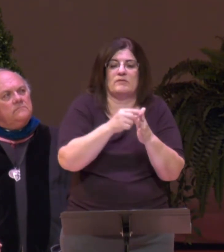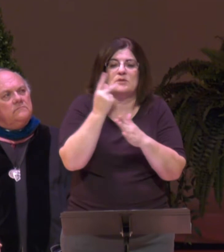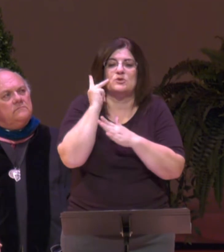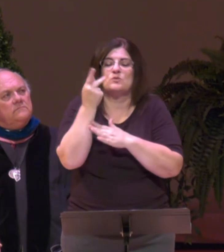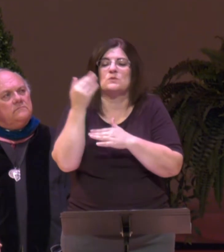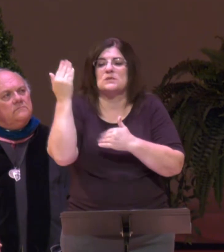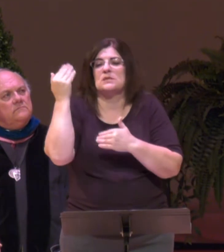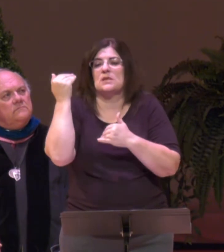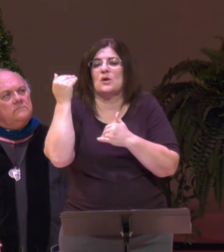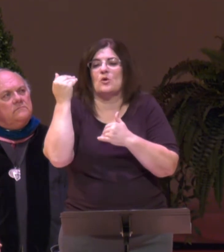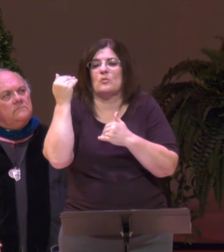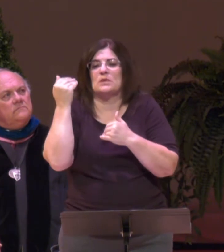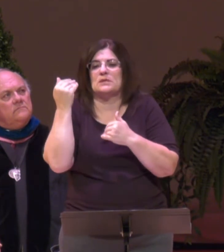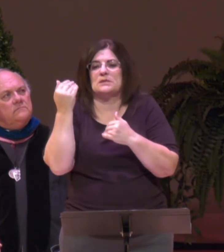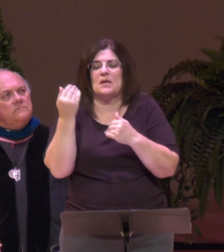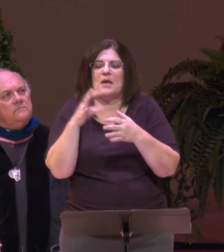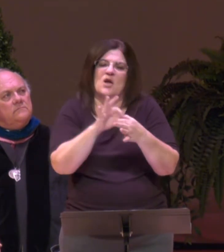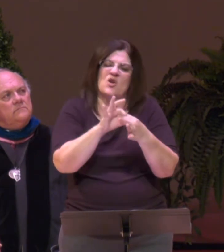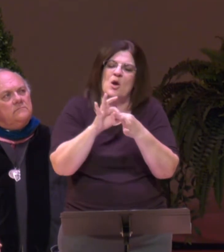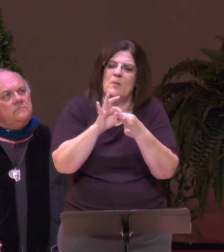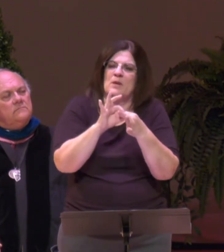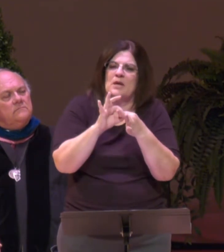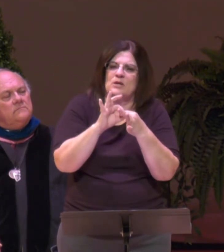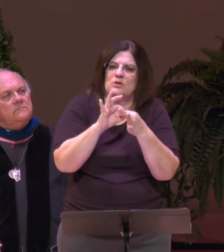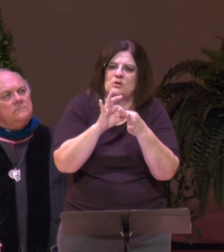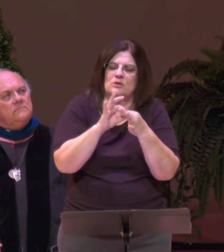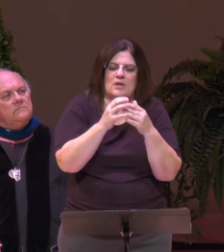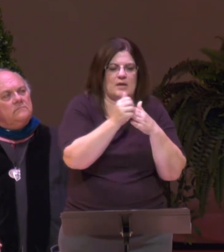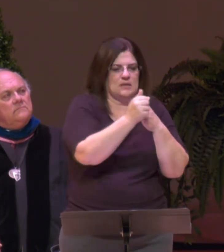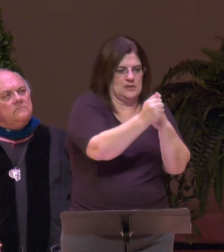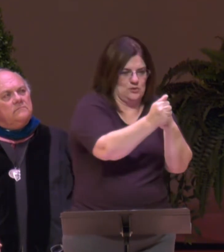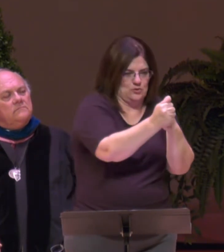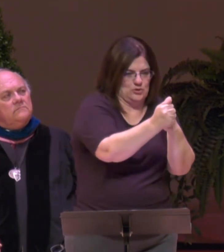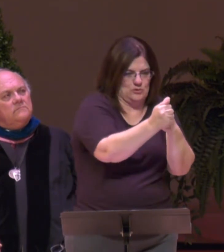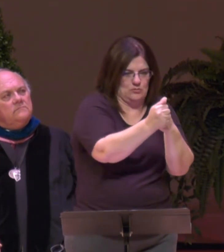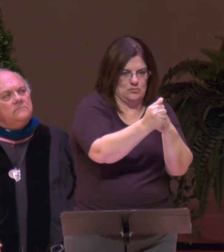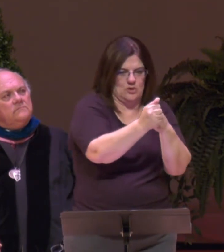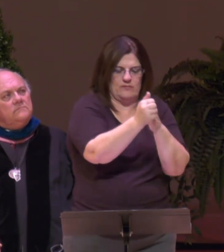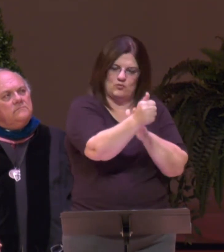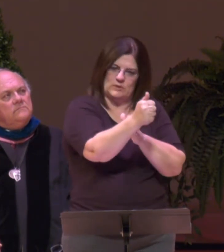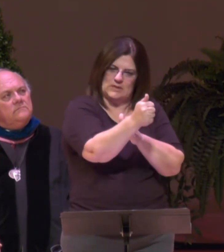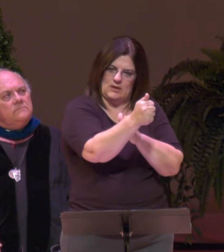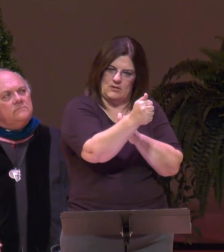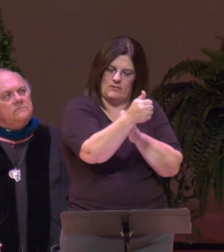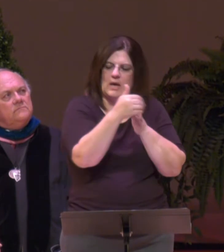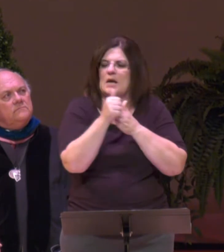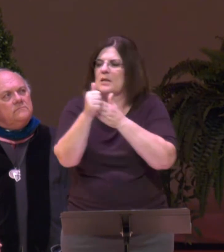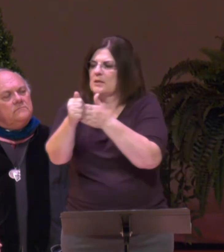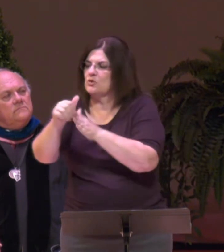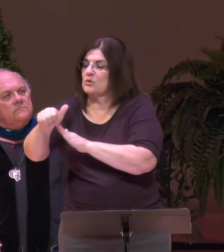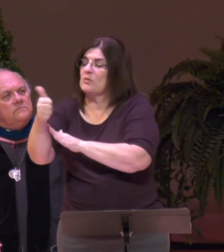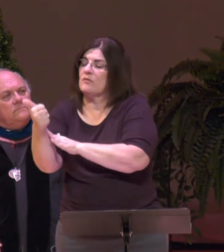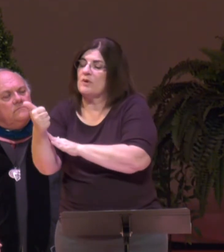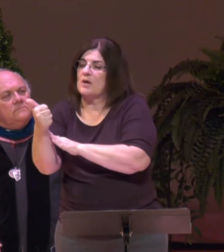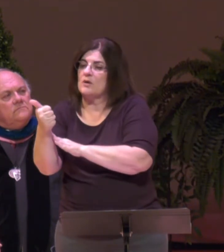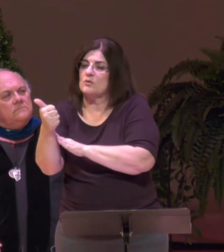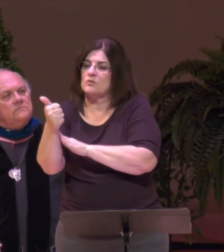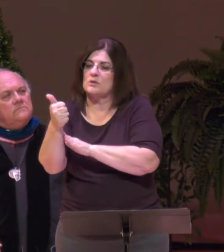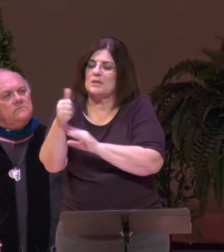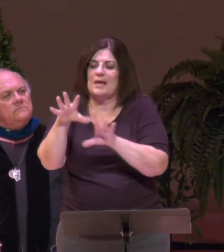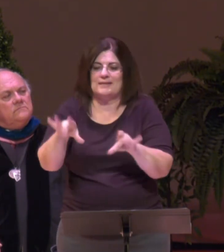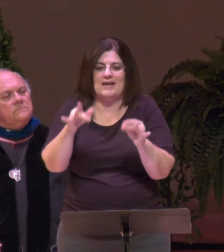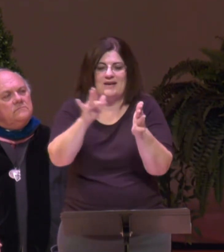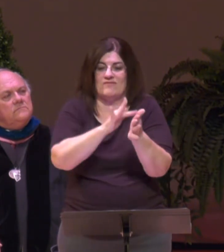as a combination of a leadership of self and of others, linked with taking advantage of opportunities. And